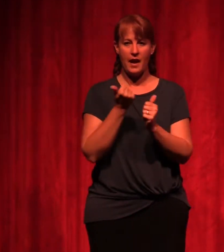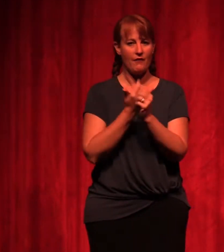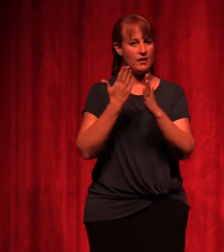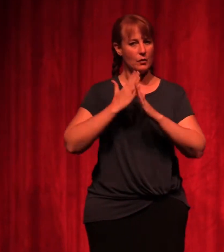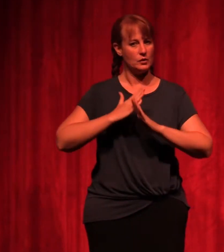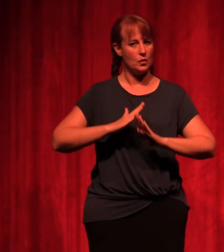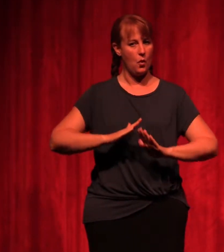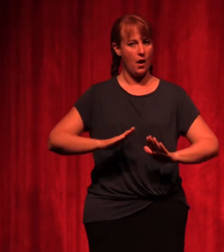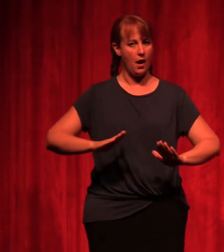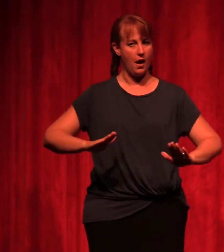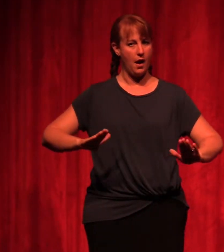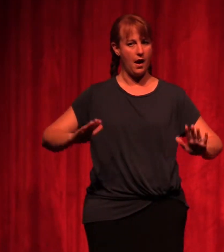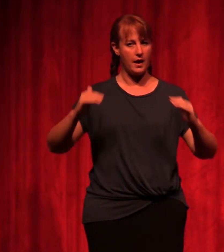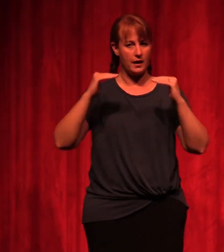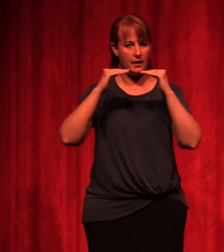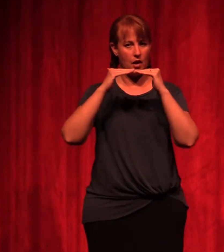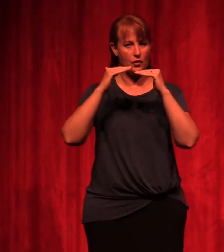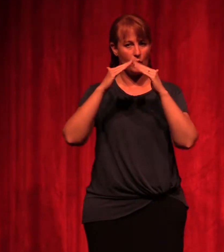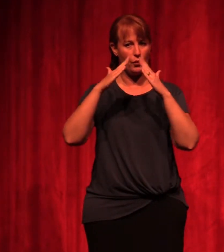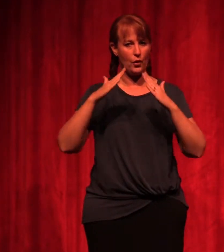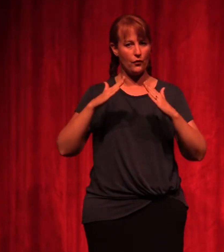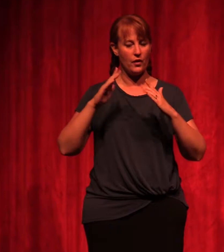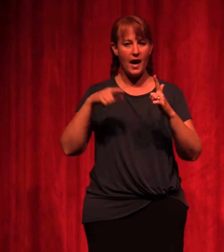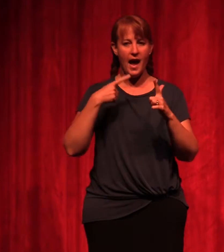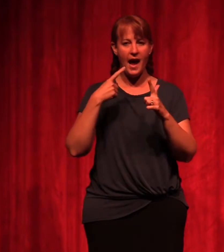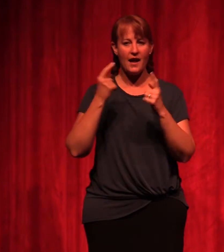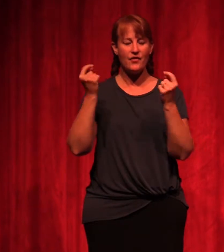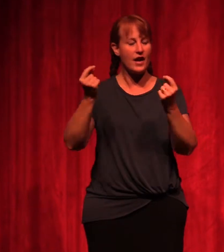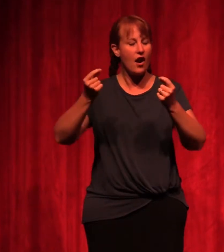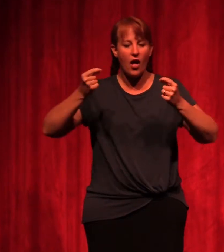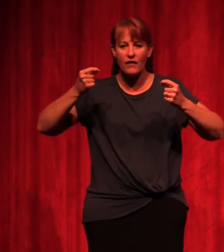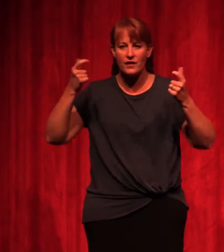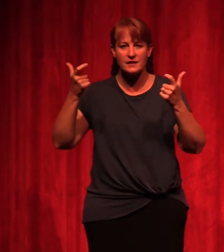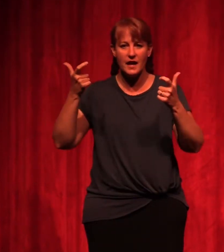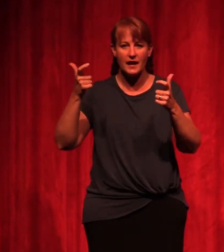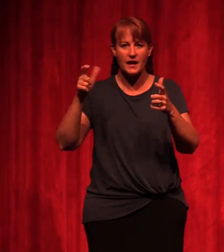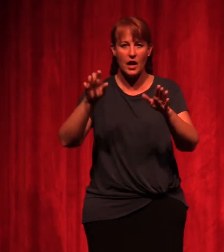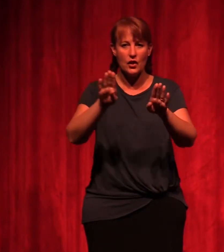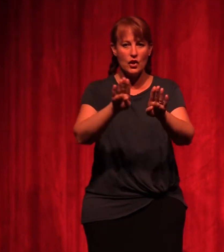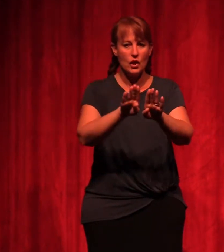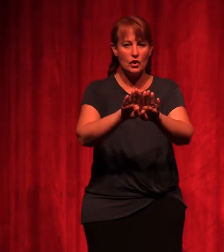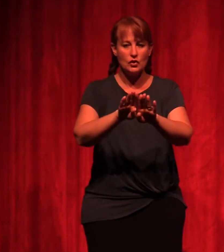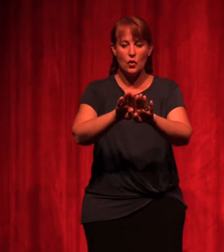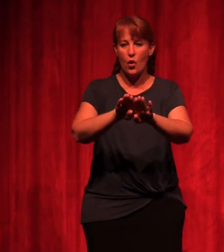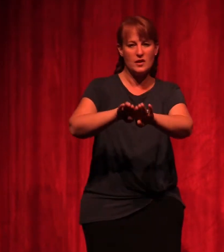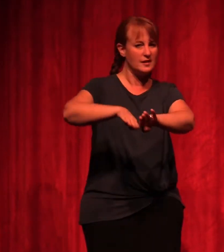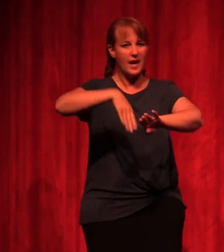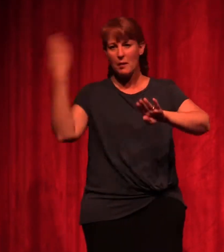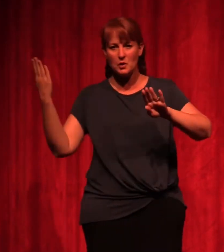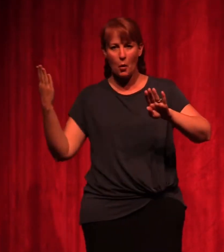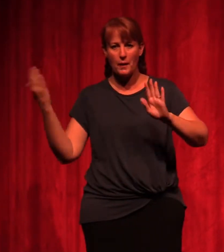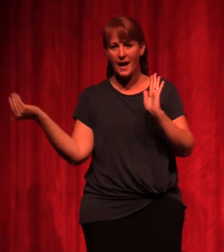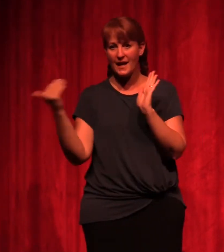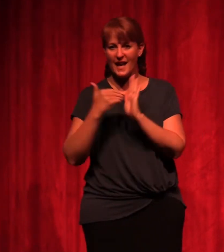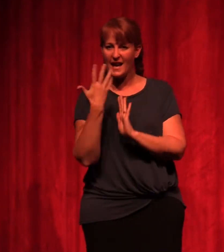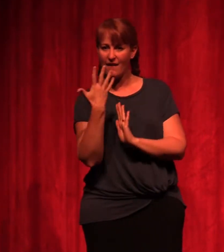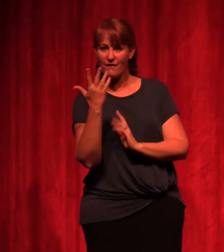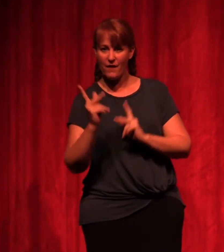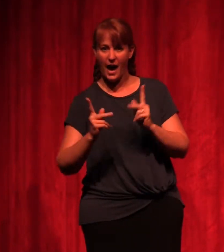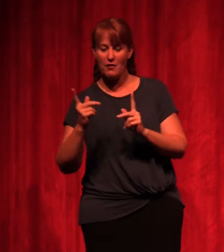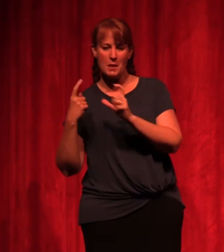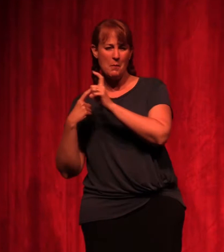roof. And then all of a sudden, the door slams open and 5